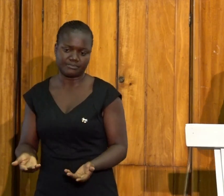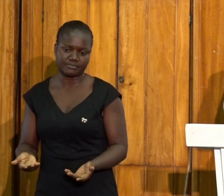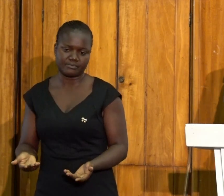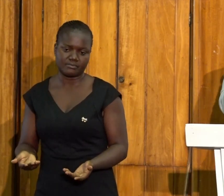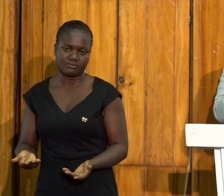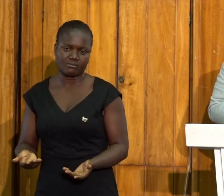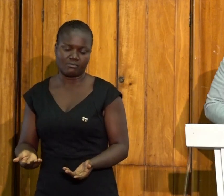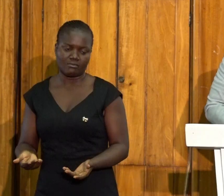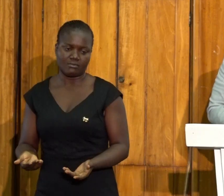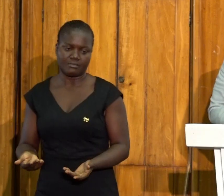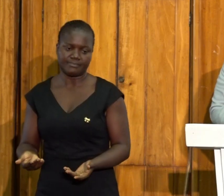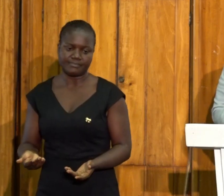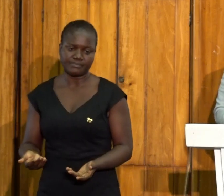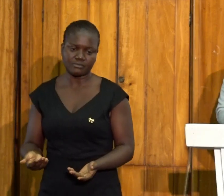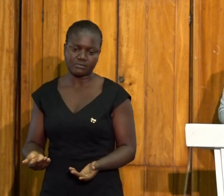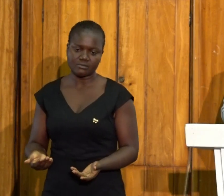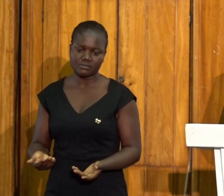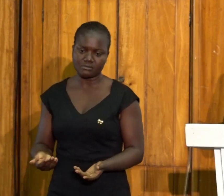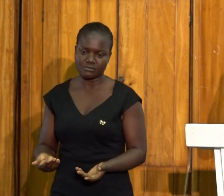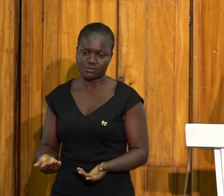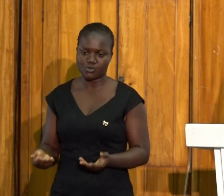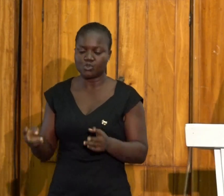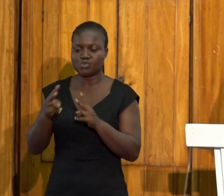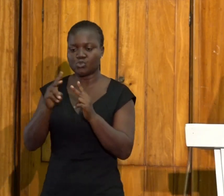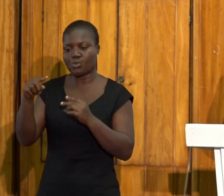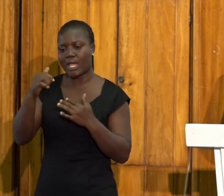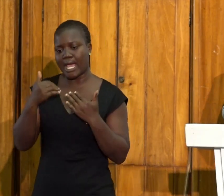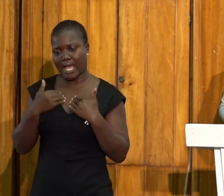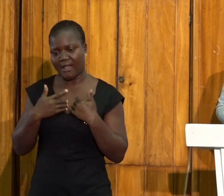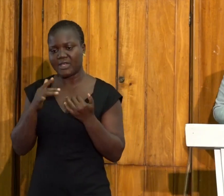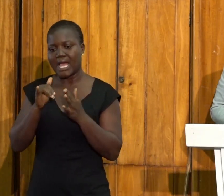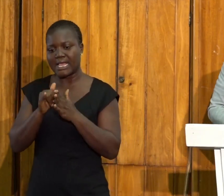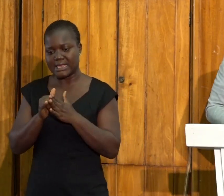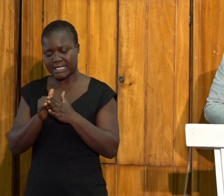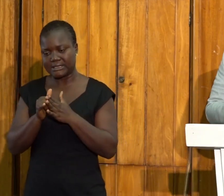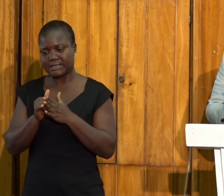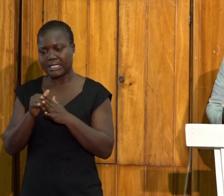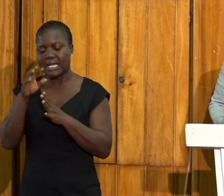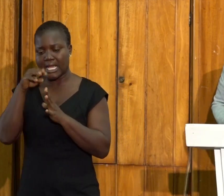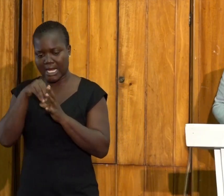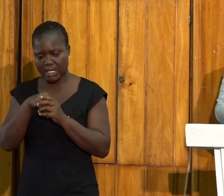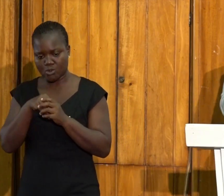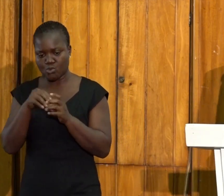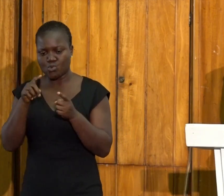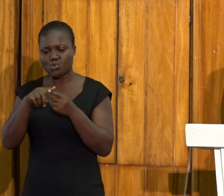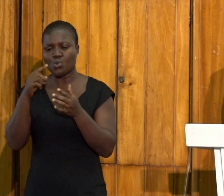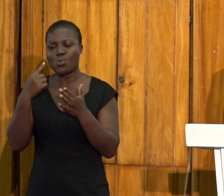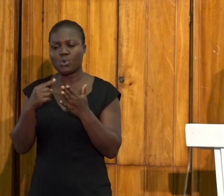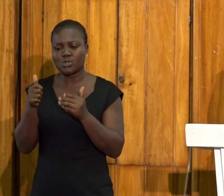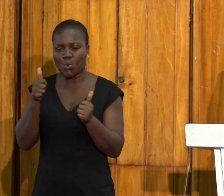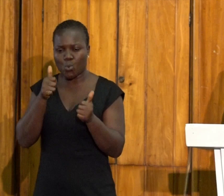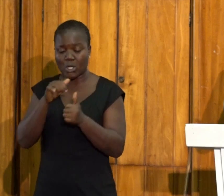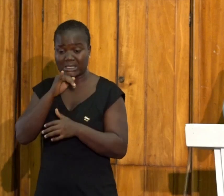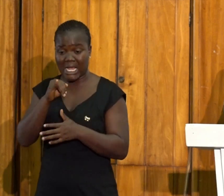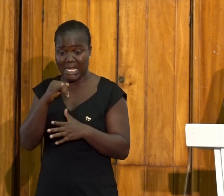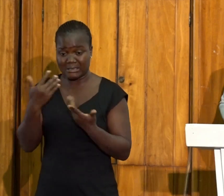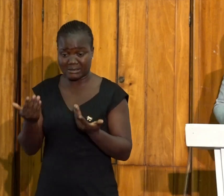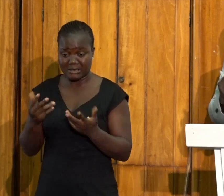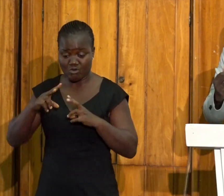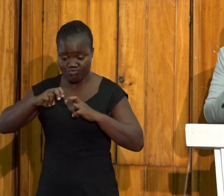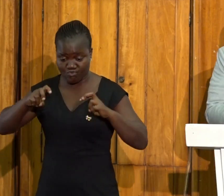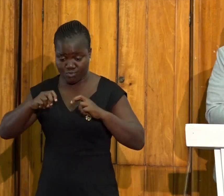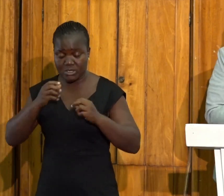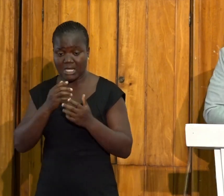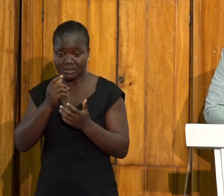harmful treatment later because we don't actually have the data. So we have that dual imperative to actually, which is scientific and ethical,